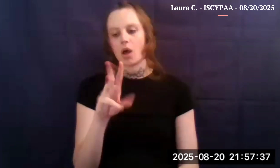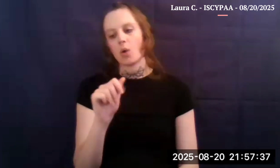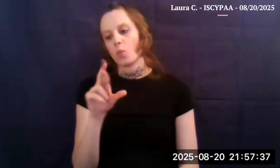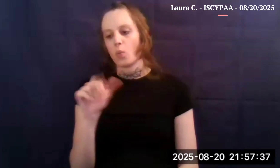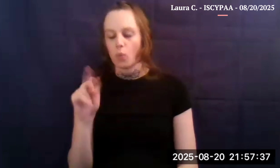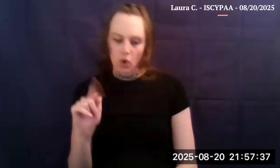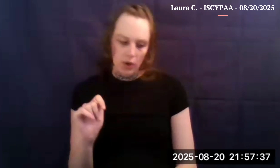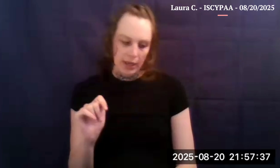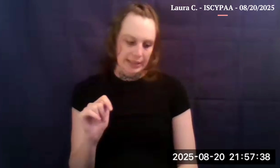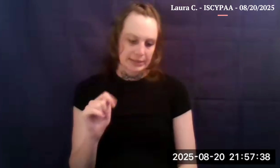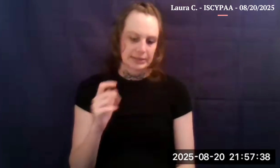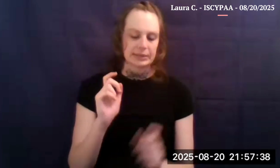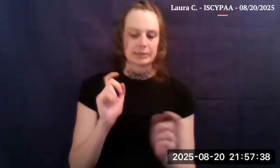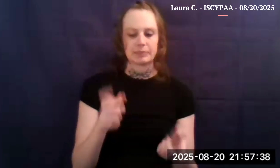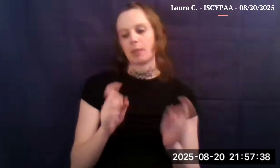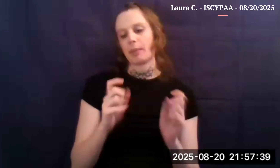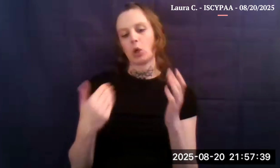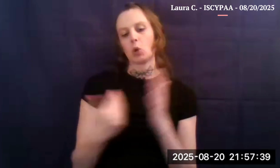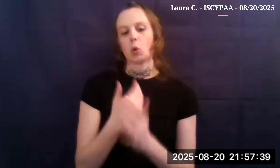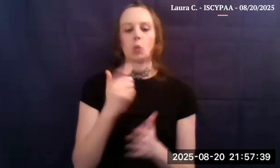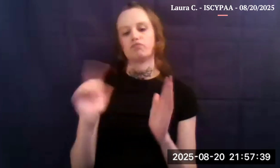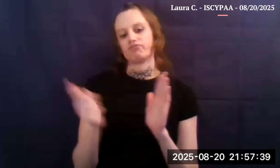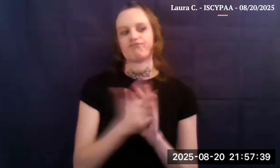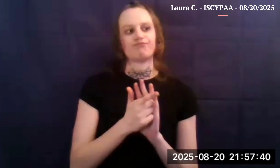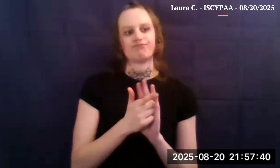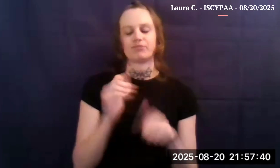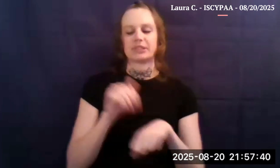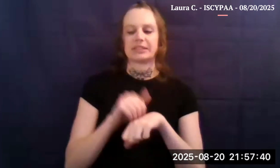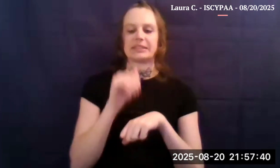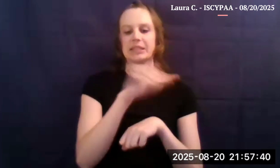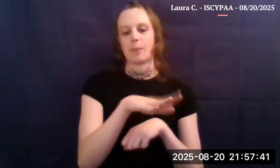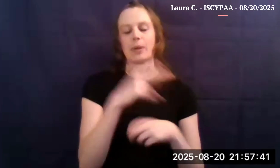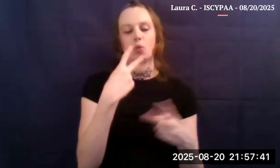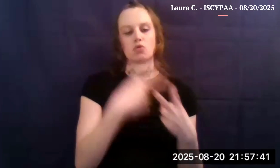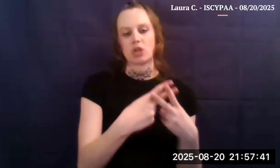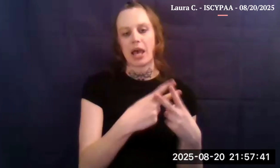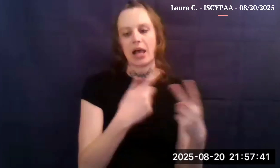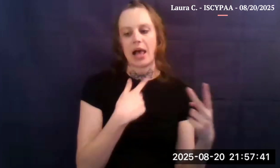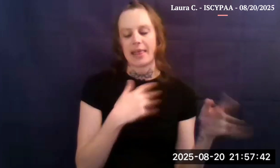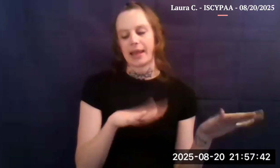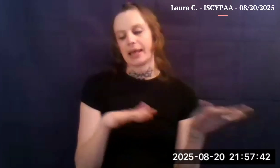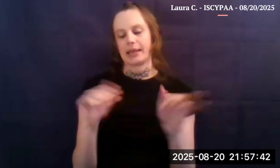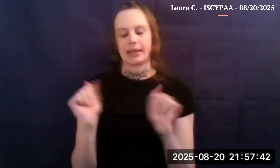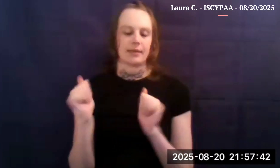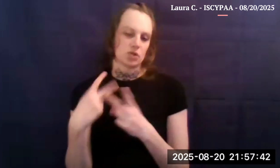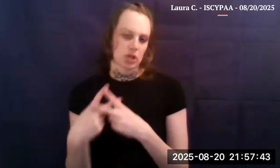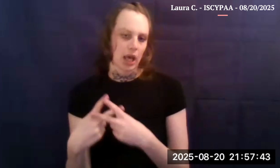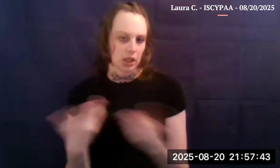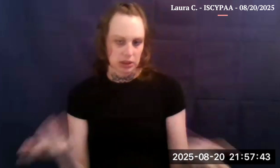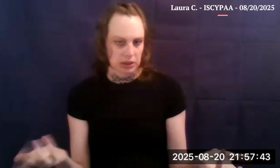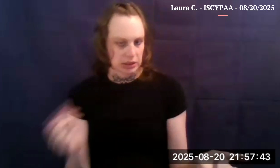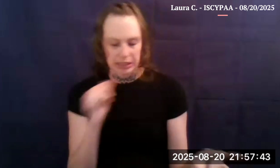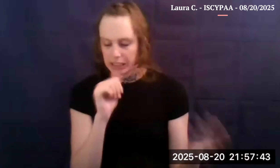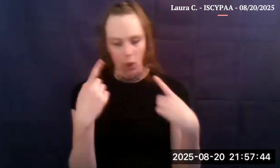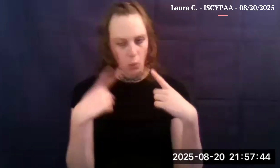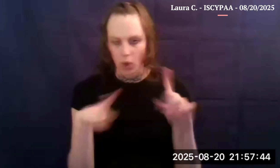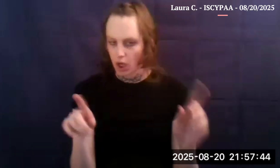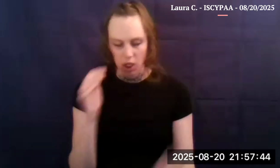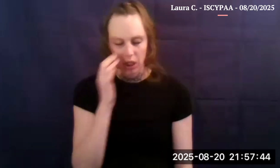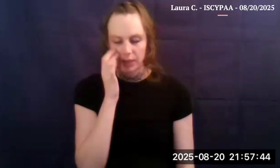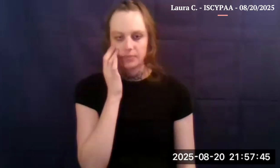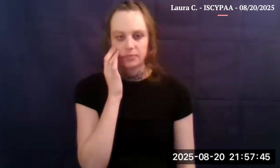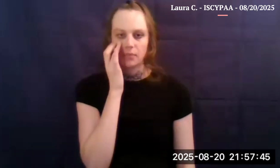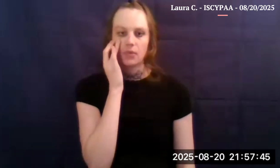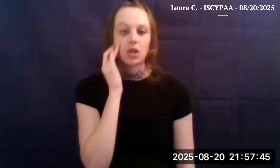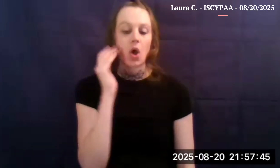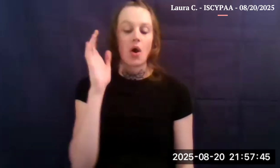new charges, send me to jail, let me back out. So the prison didn't work. So that last night, it